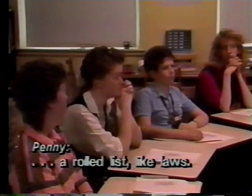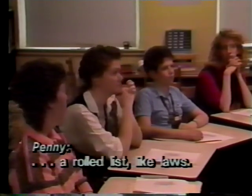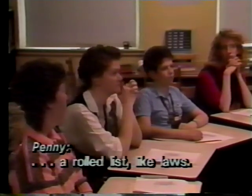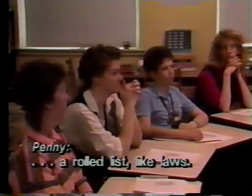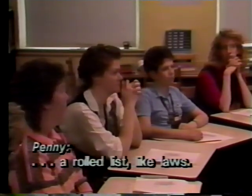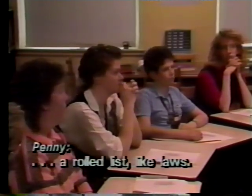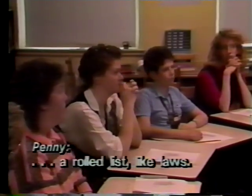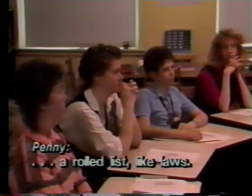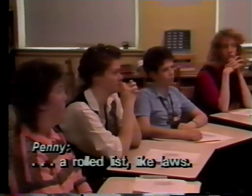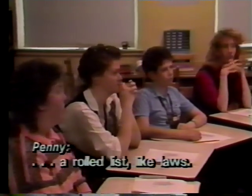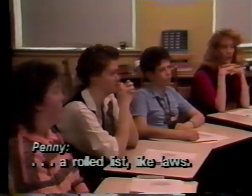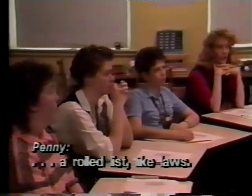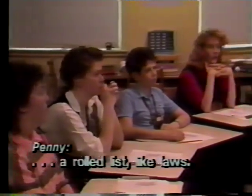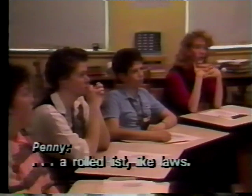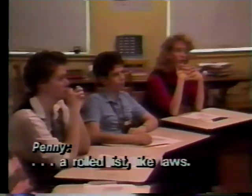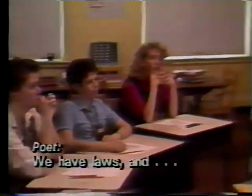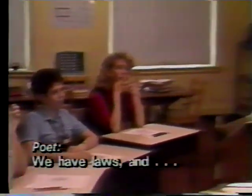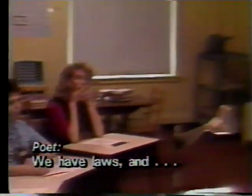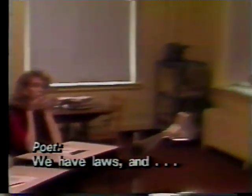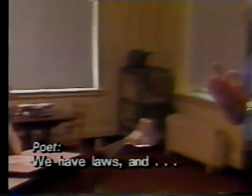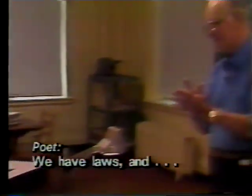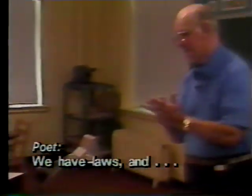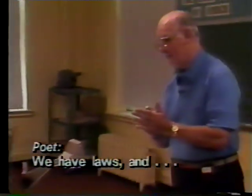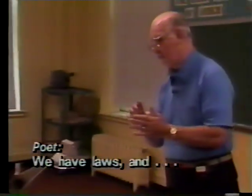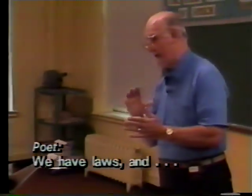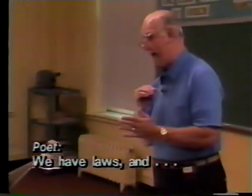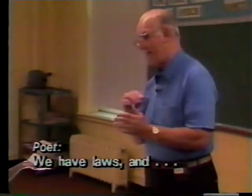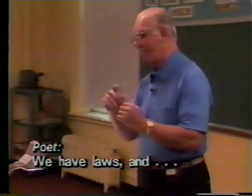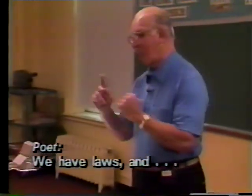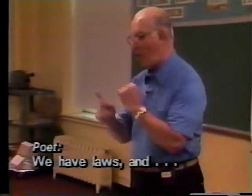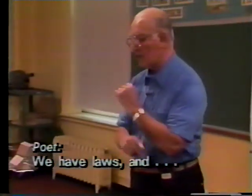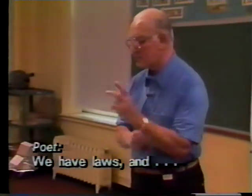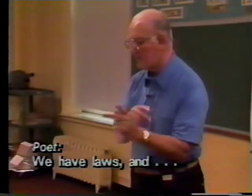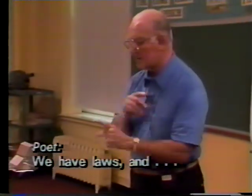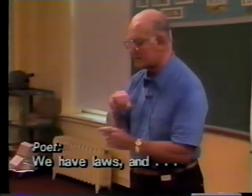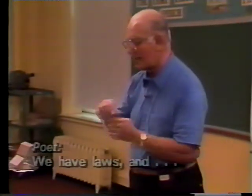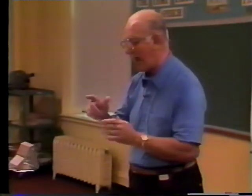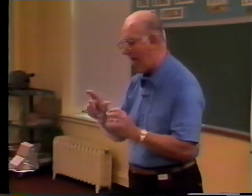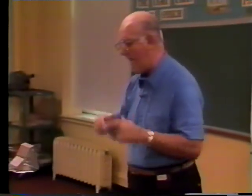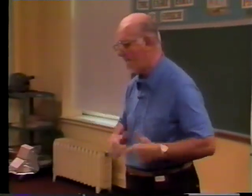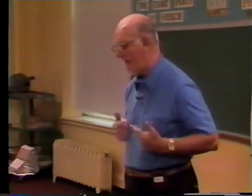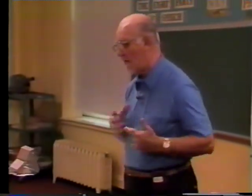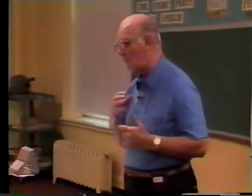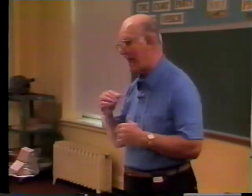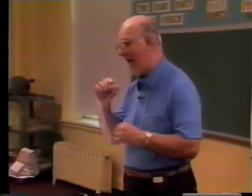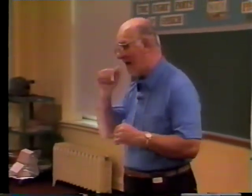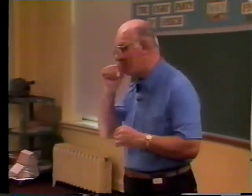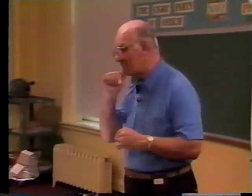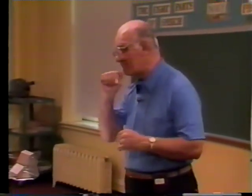Right. We have laws and we have punishments in life and we have